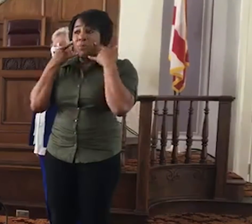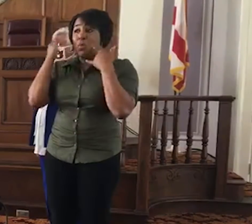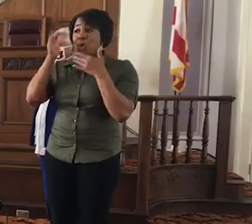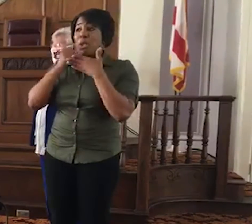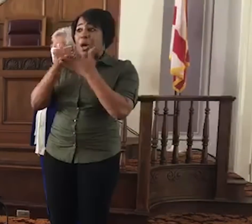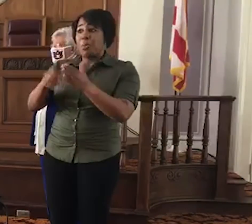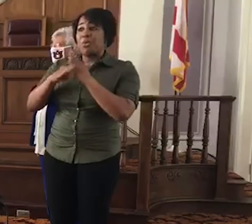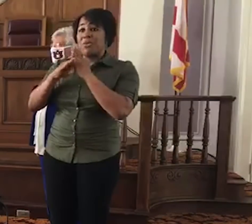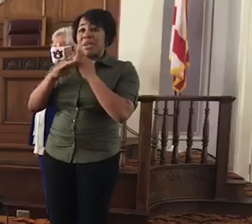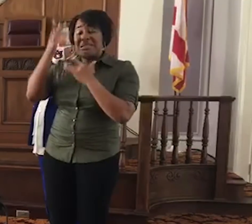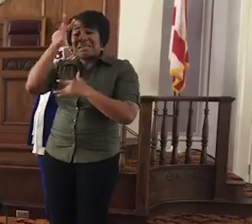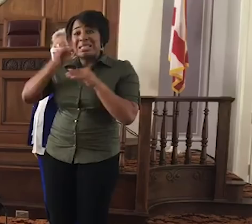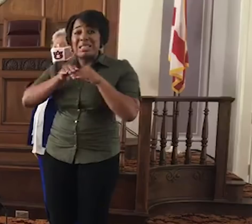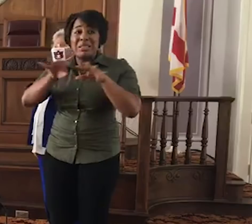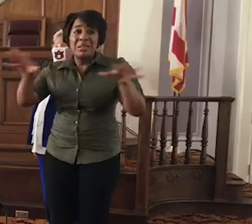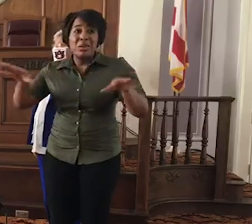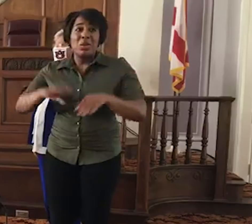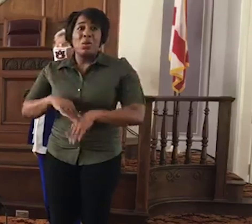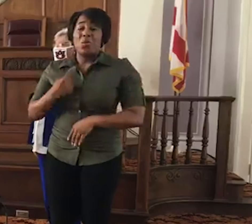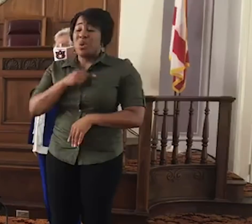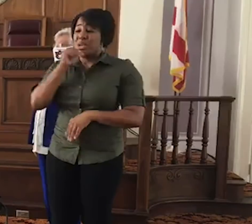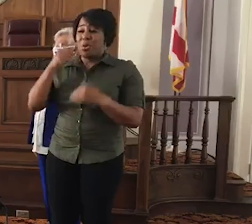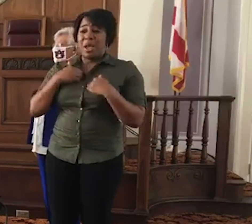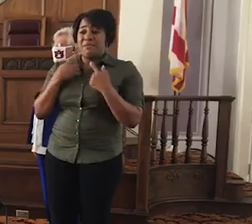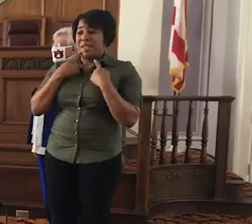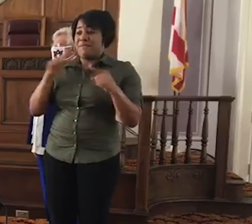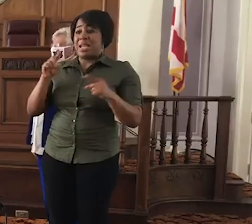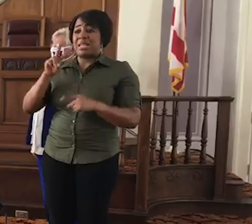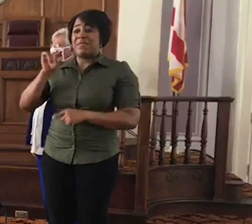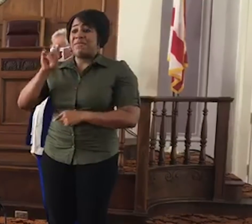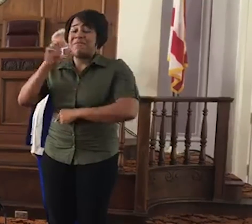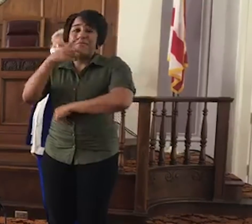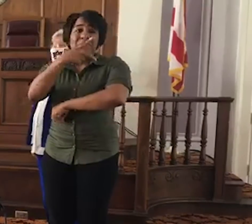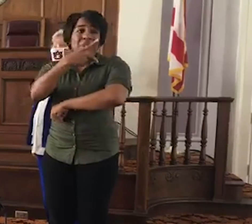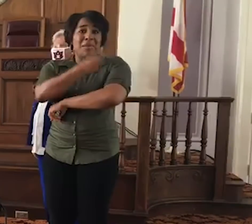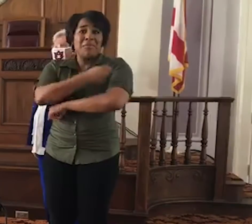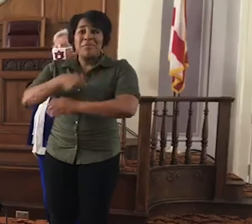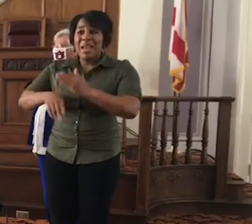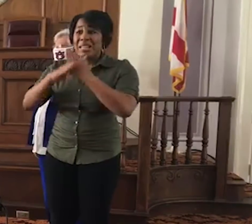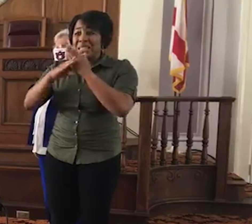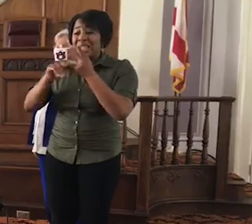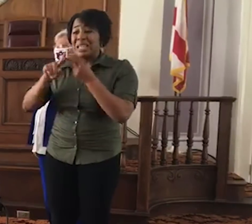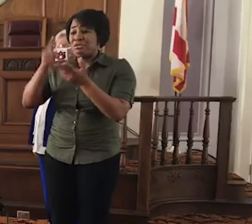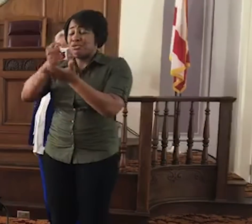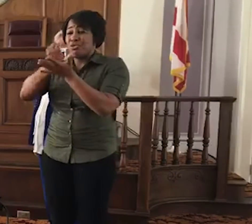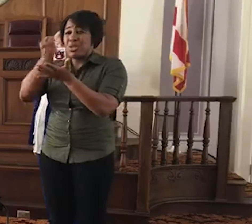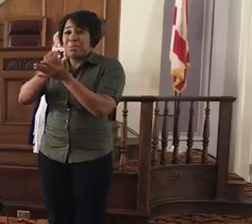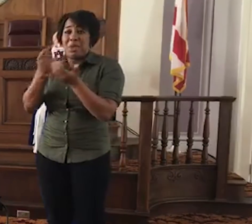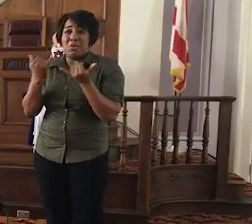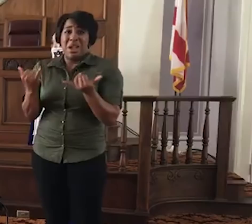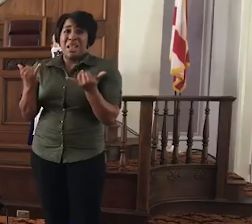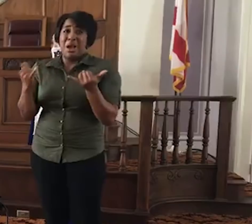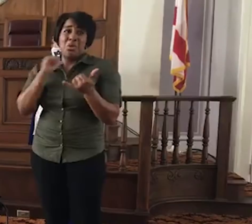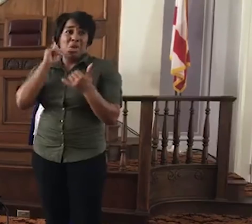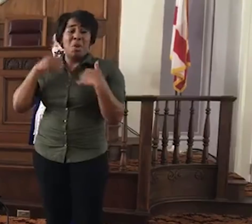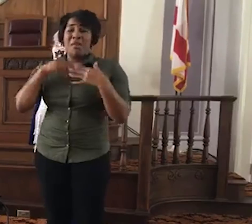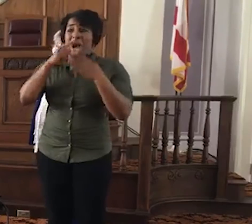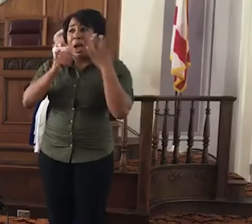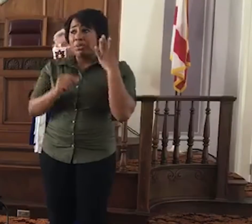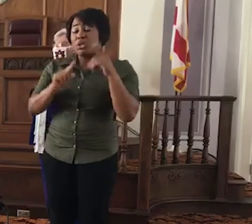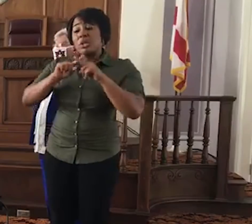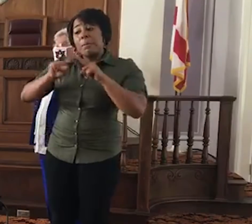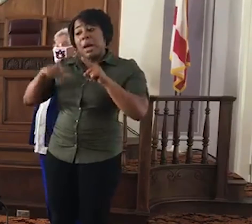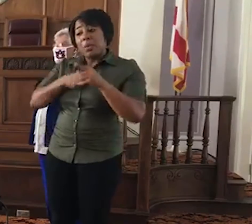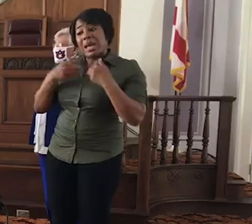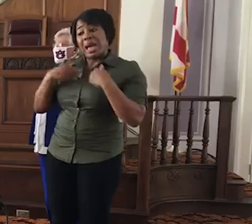transmission. We don't have an effective vaccine. We don't have highly effective treatment. We don't have really many other options at all, but we do have the ability to